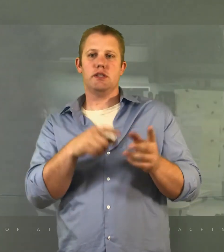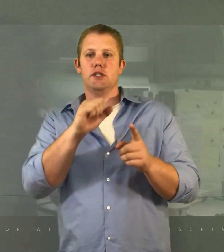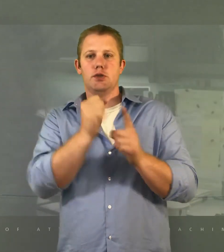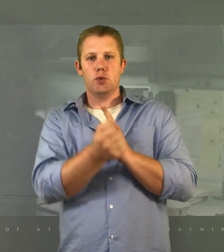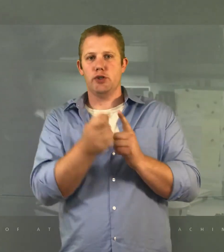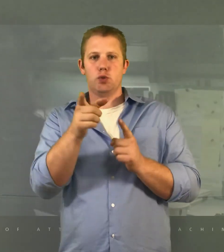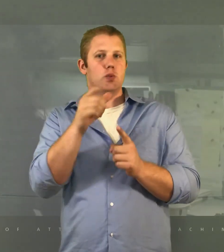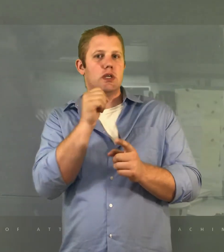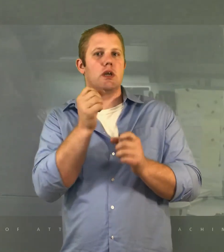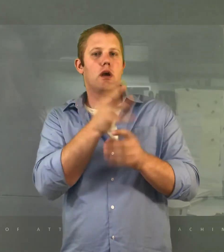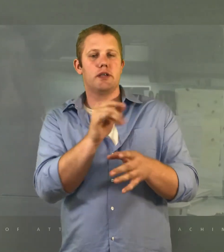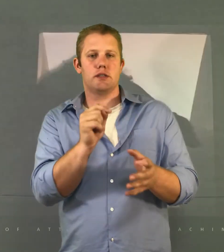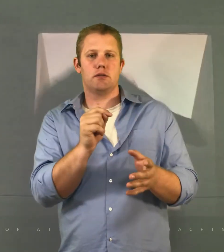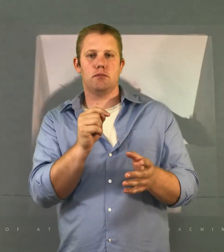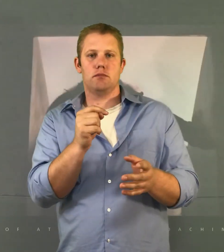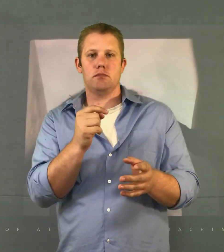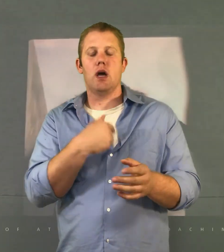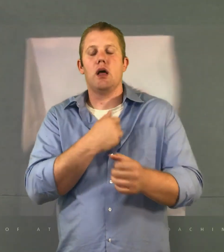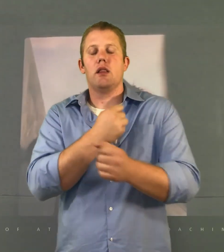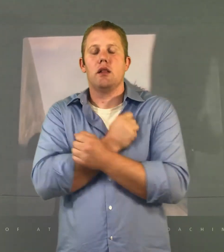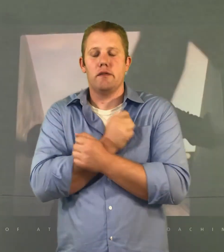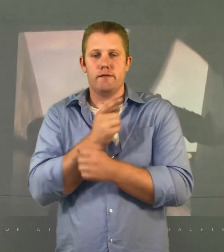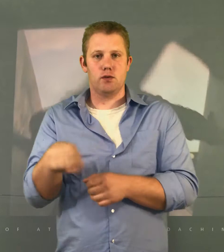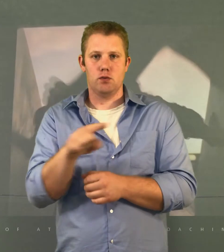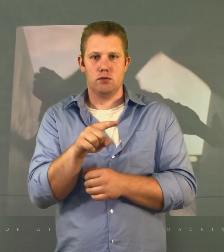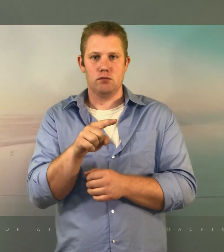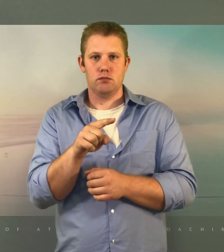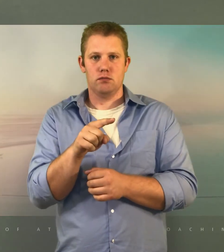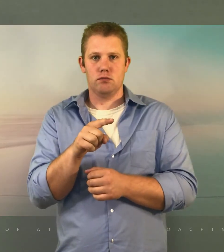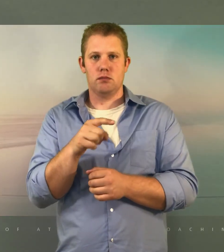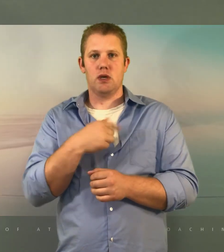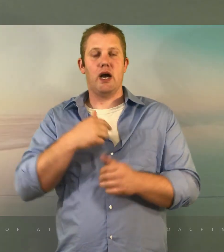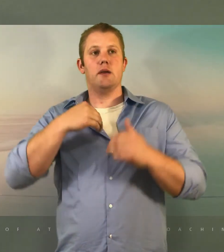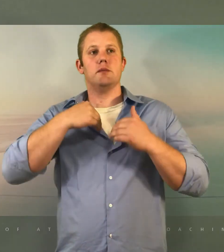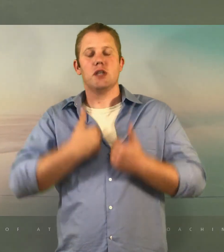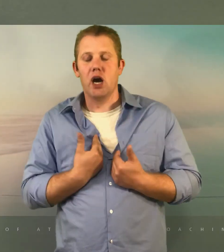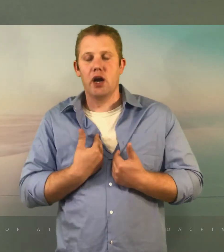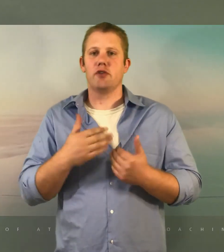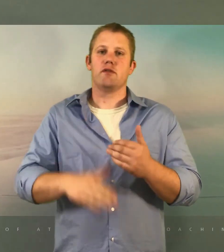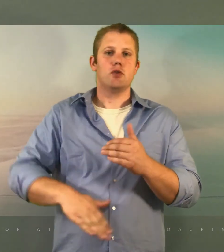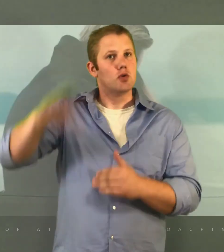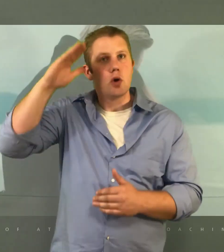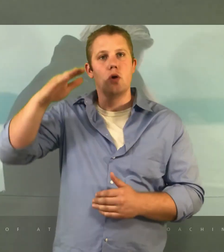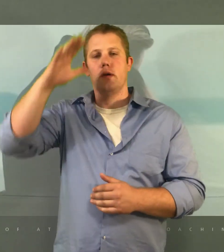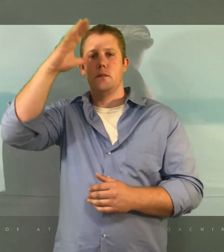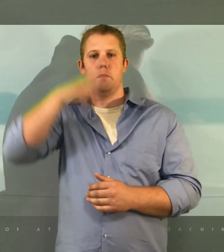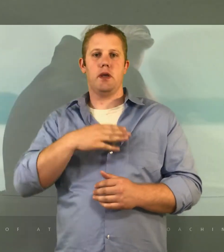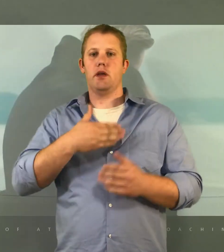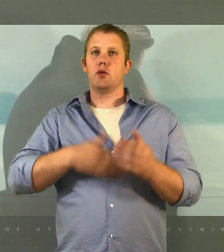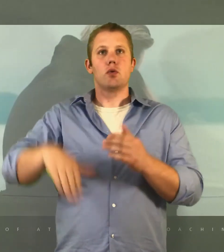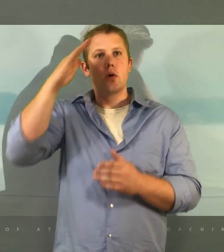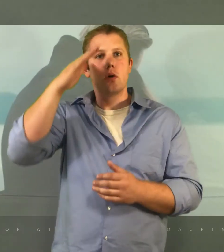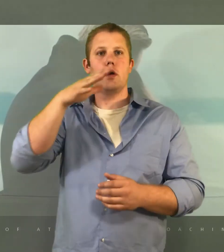do with the people, things, and situations in your life. I love you. I'm tired of these grown-ass